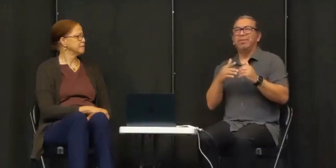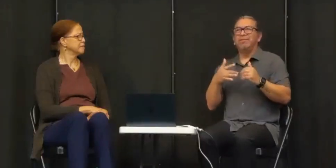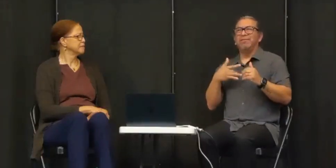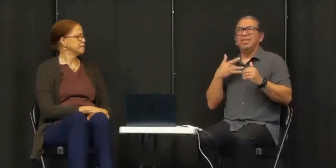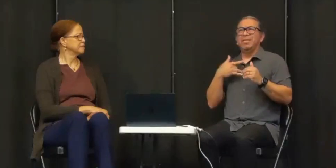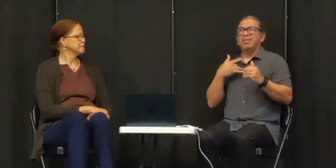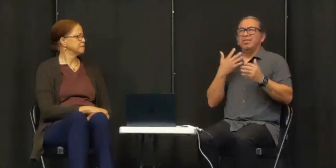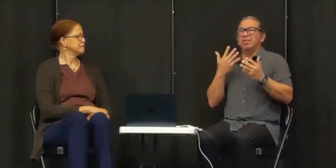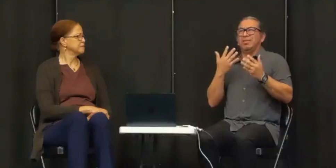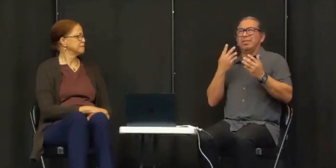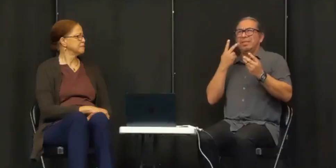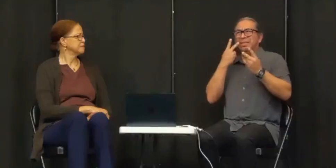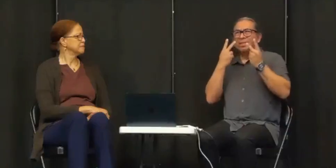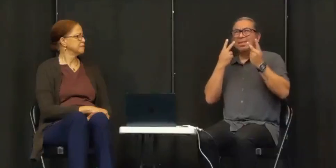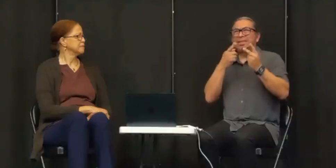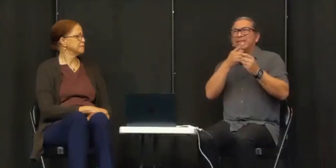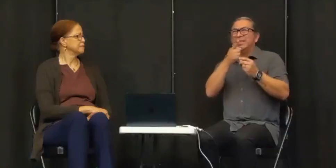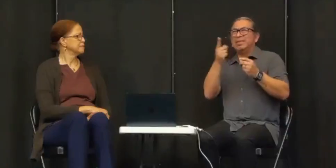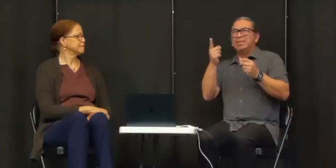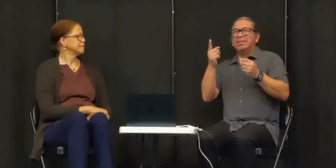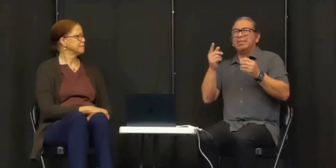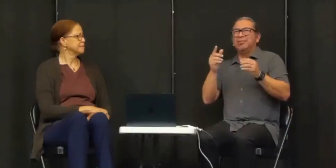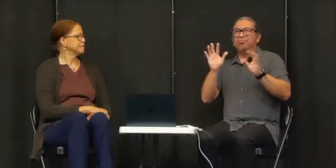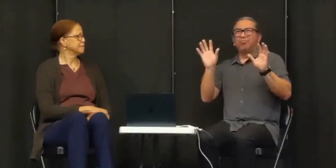holidays begin to build in those feelings.